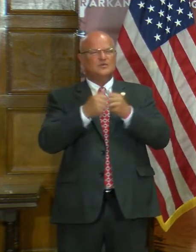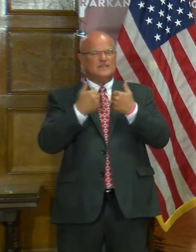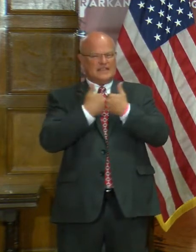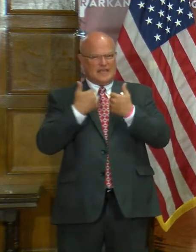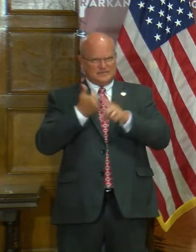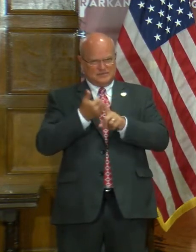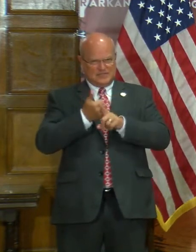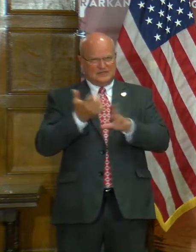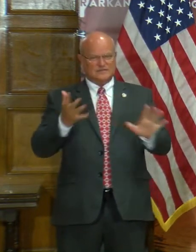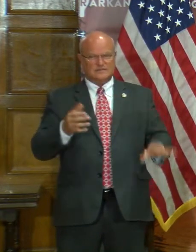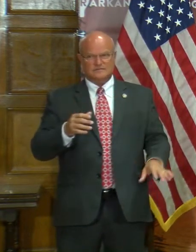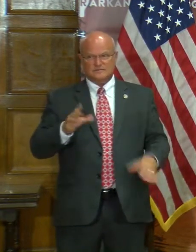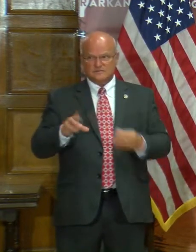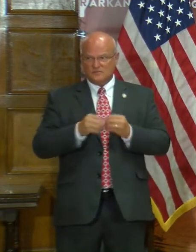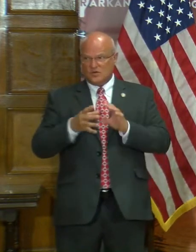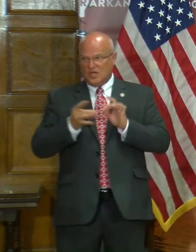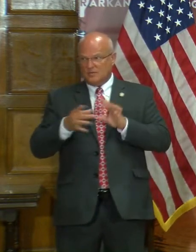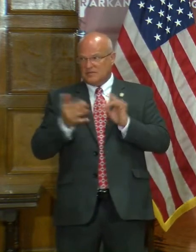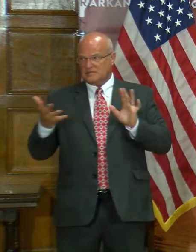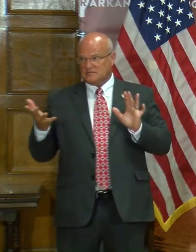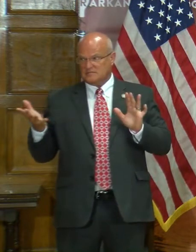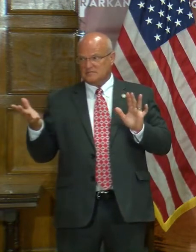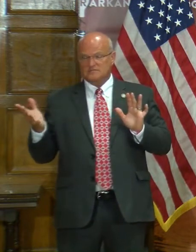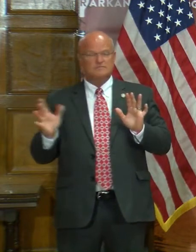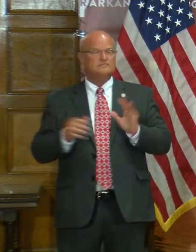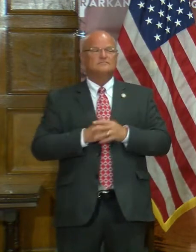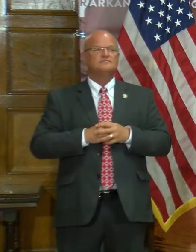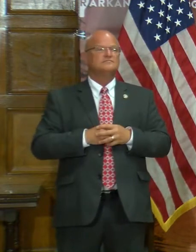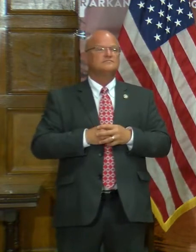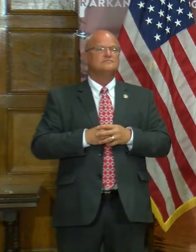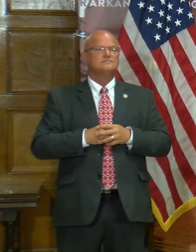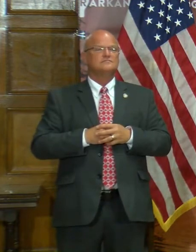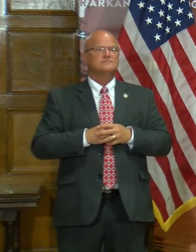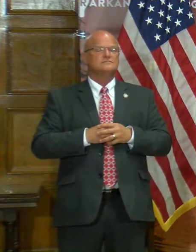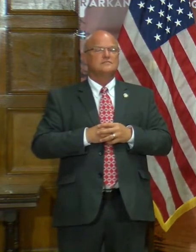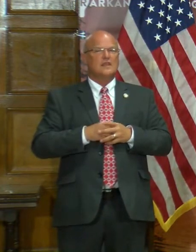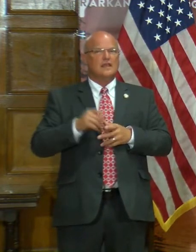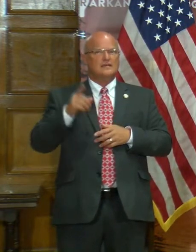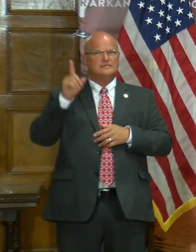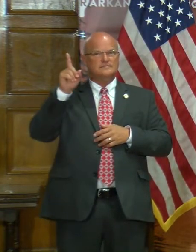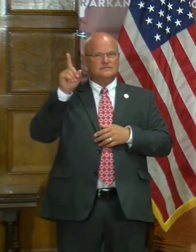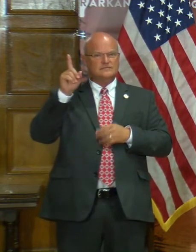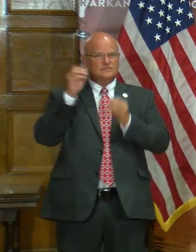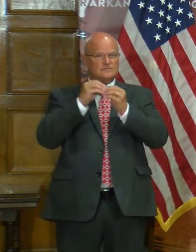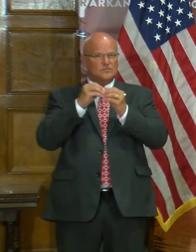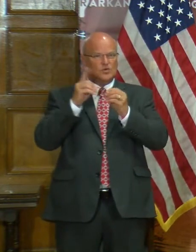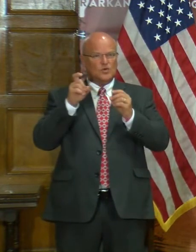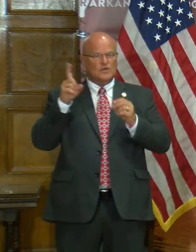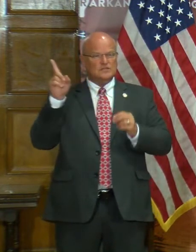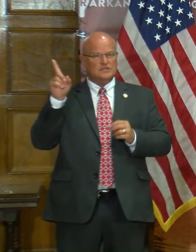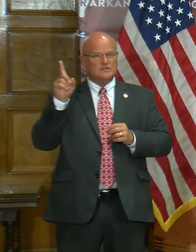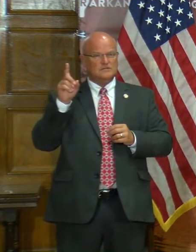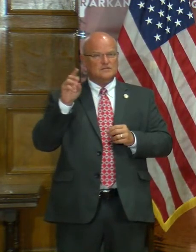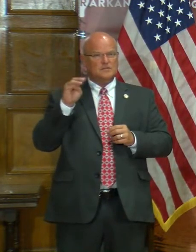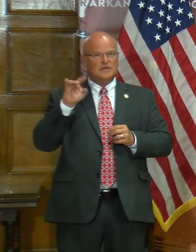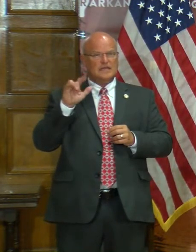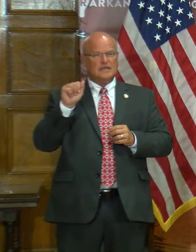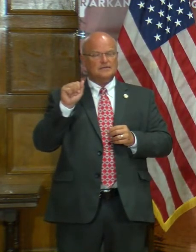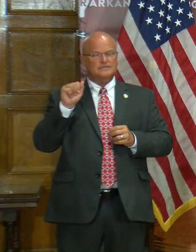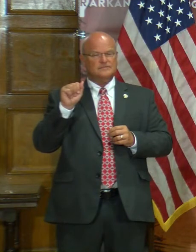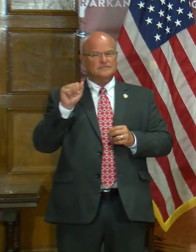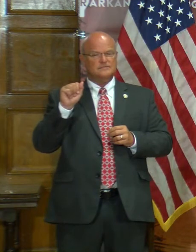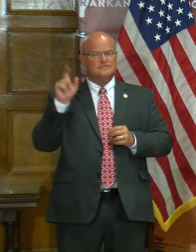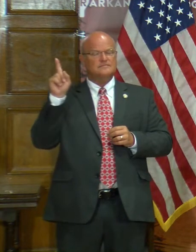games themselves. Do you have any other comment there? All right, let's go back remotely. Was there any other question?